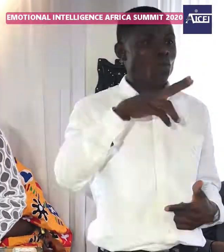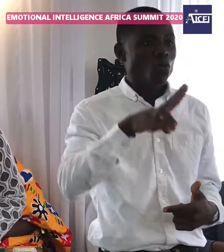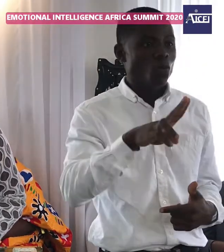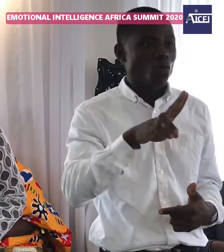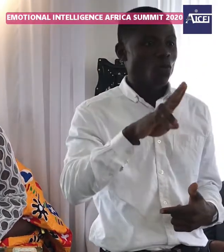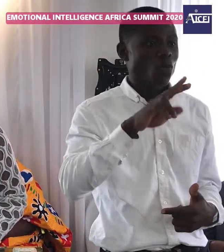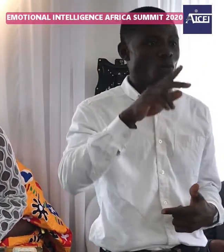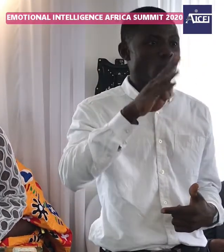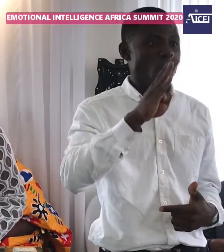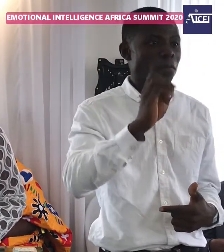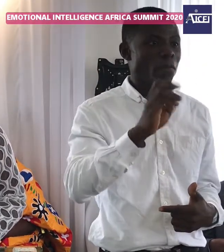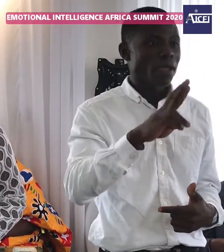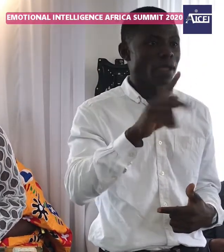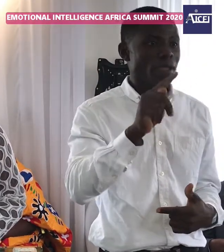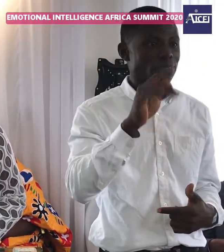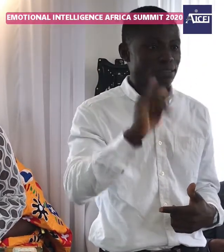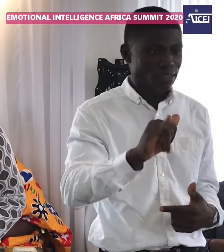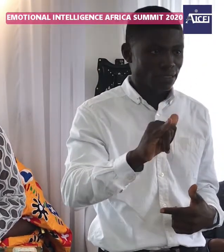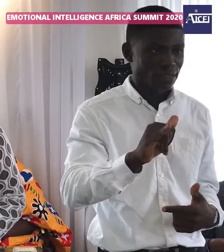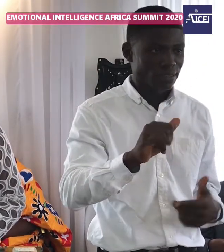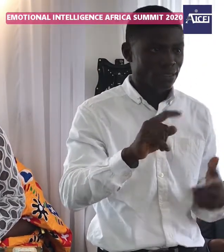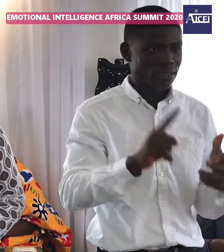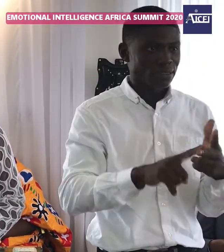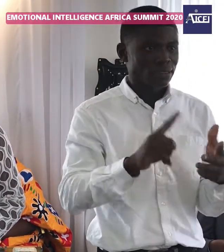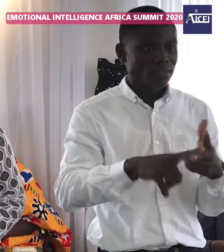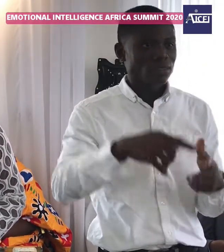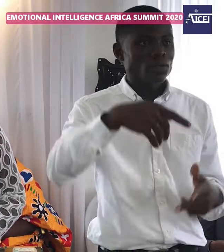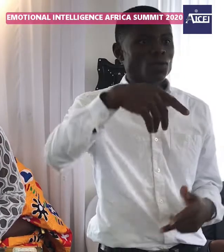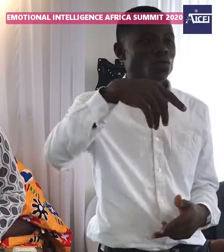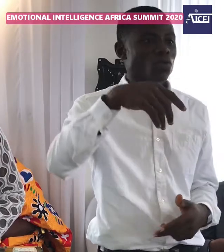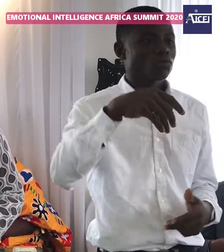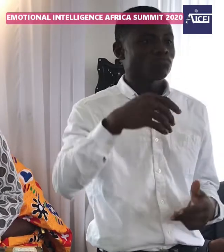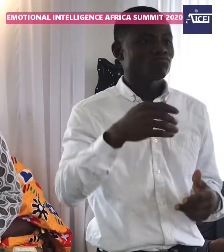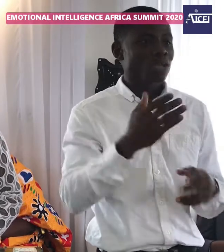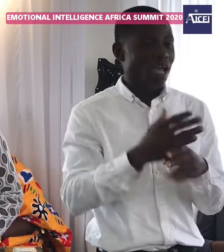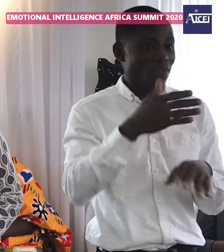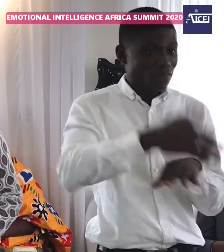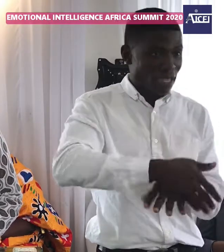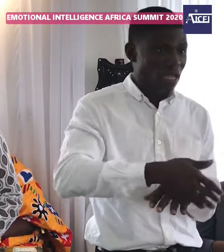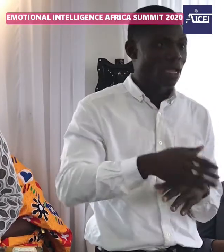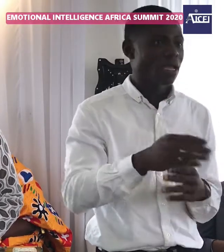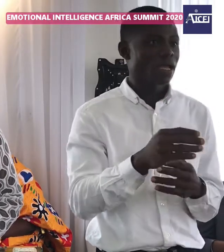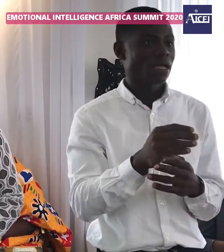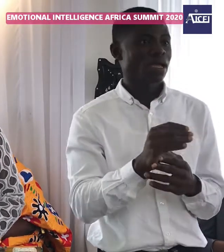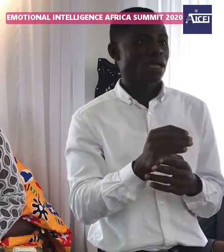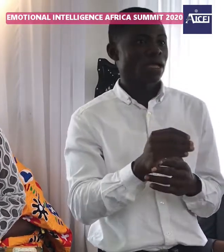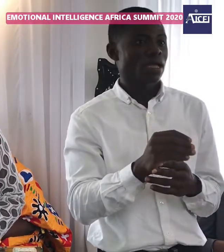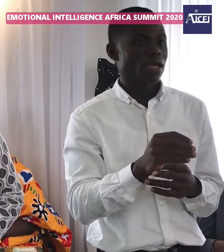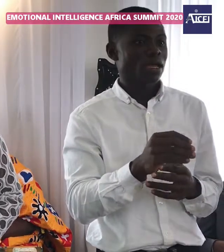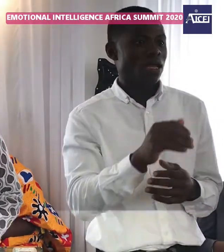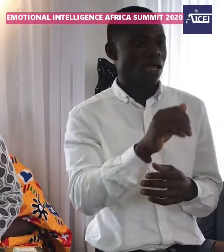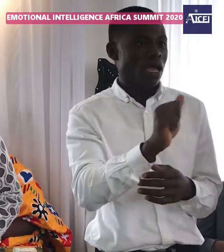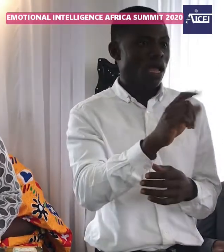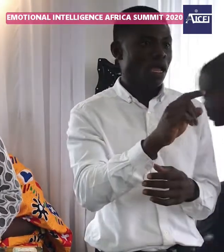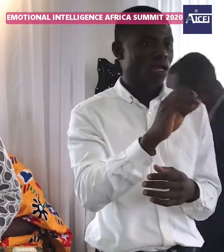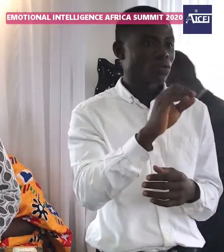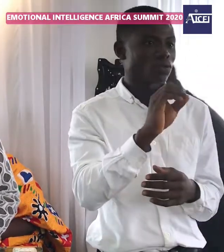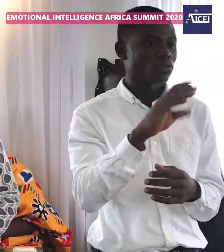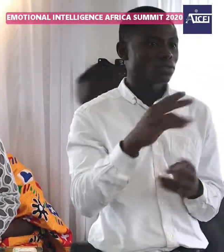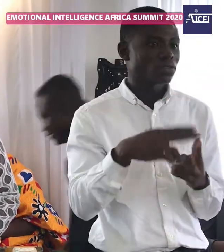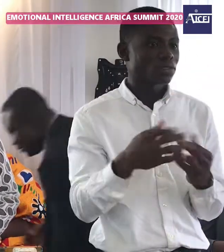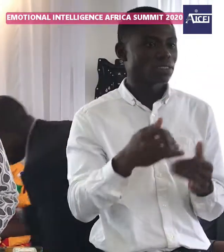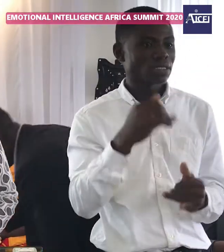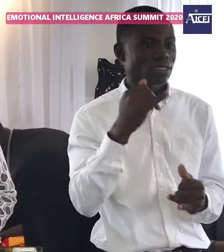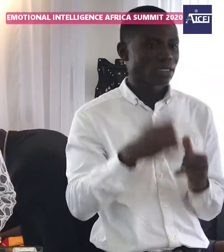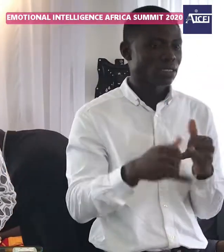stage. 3, post-adolescent and adulthood. The 4th is marriage, and the last one is